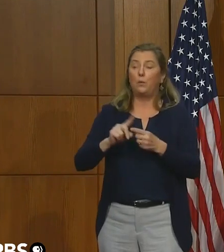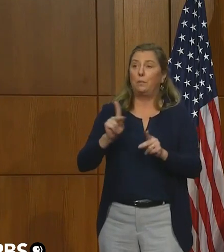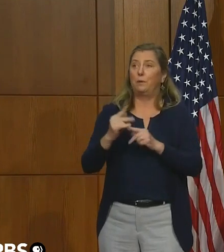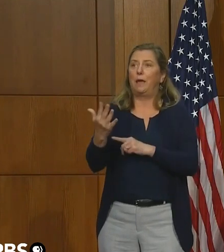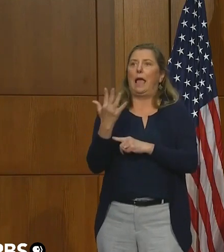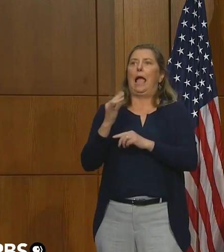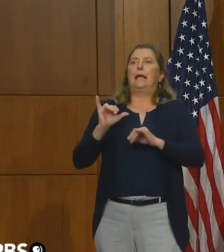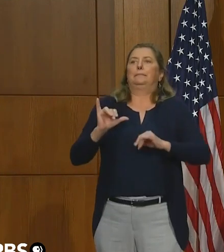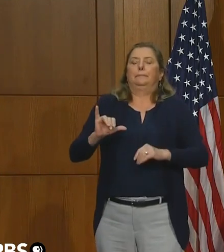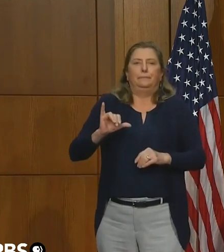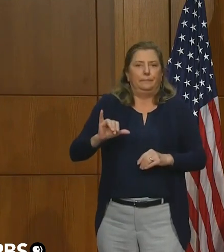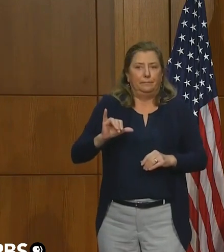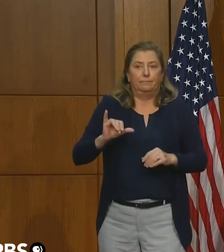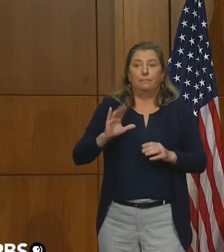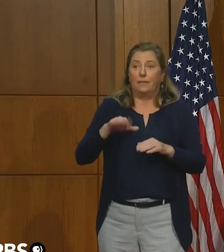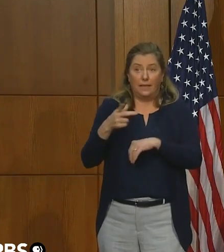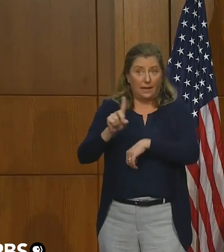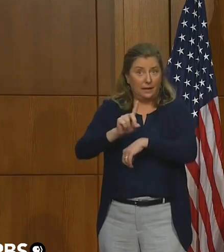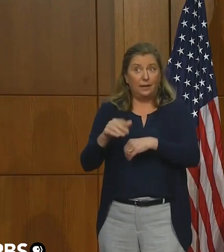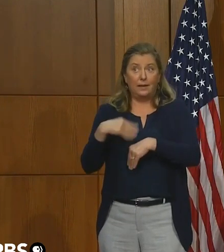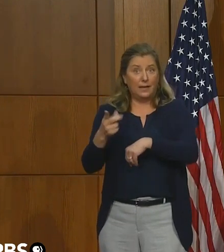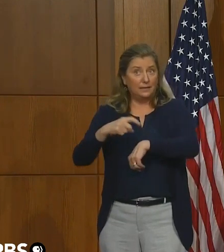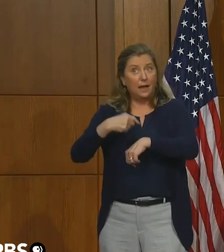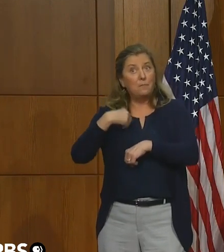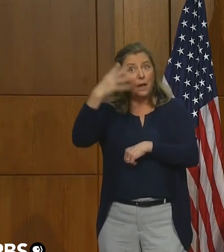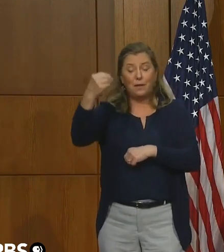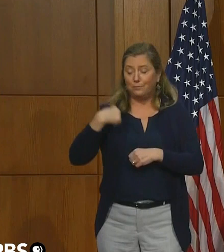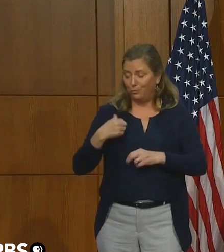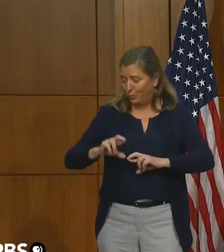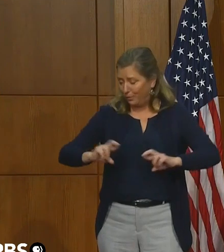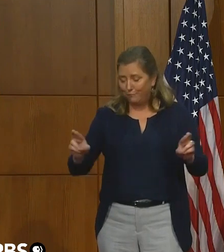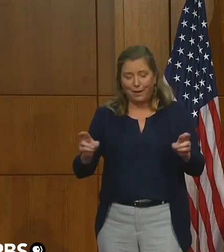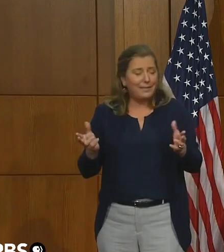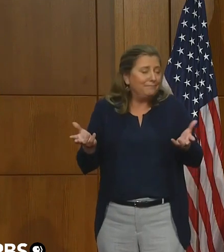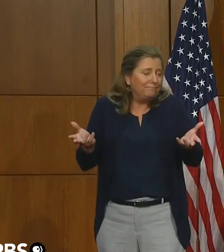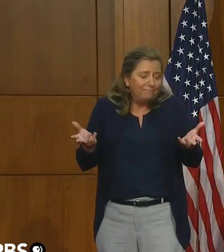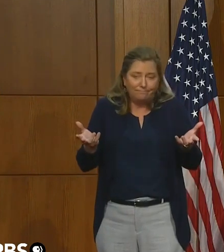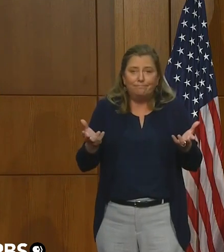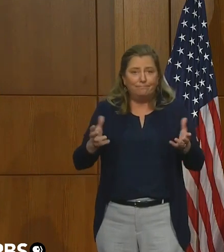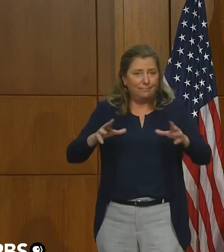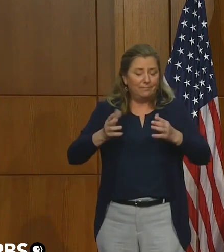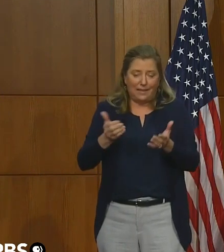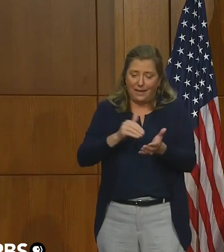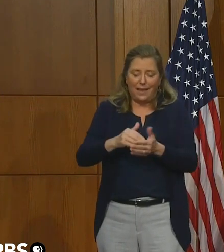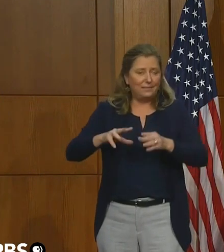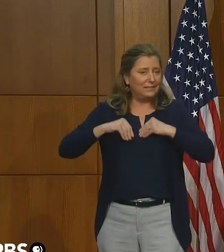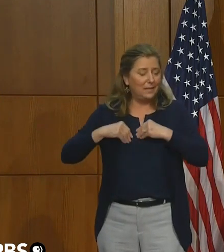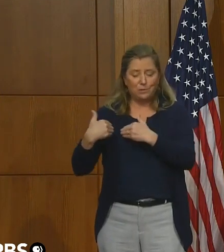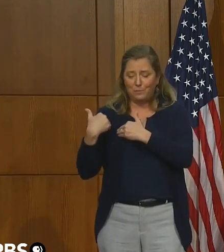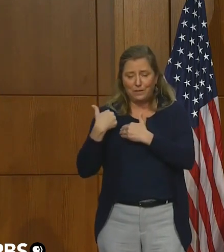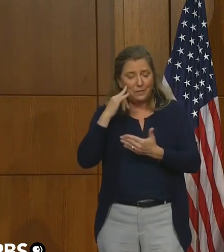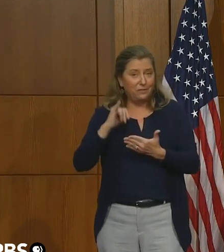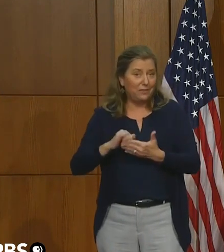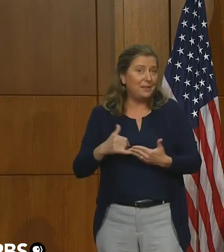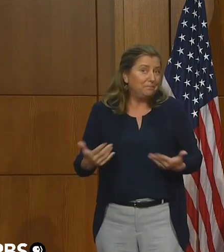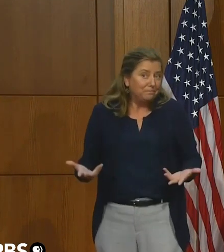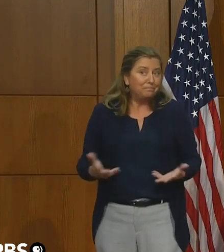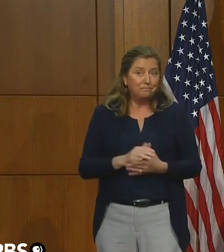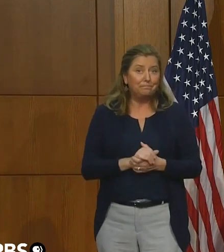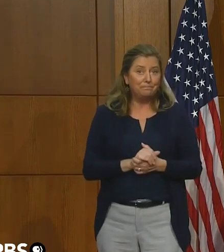public. The next time I'm out in the public, I will be better prepared. And again, I take that as my responsibility. But this